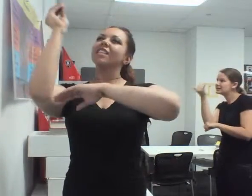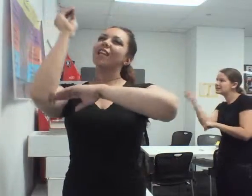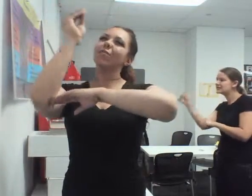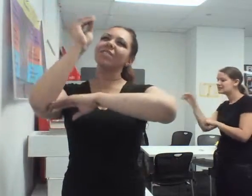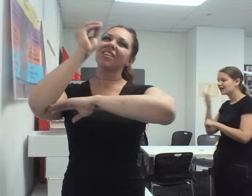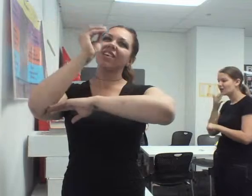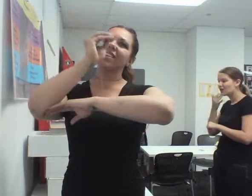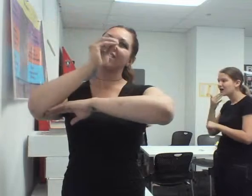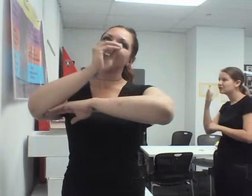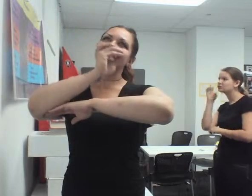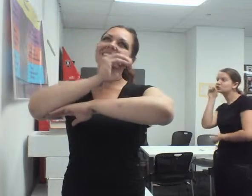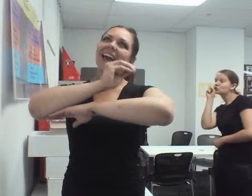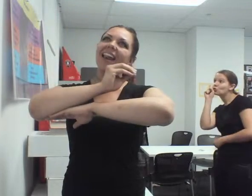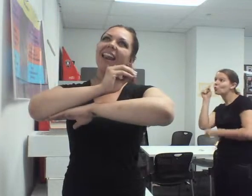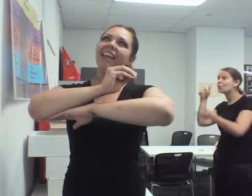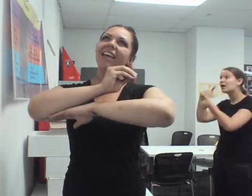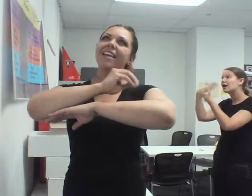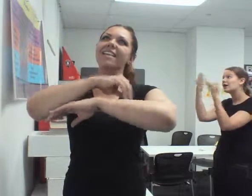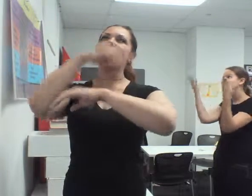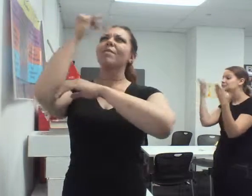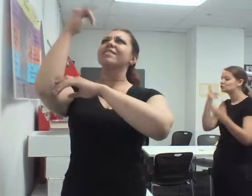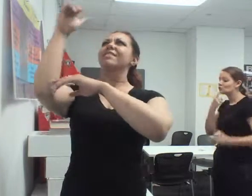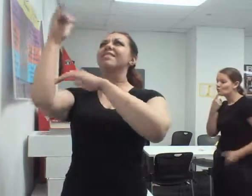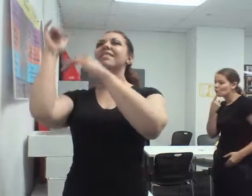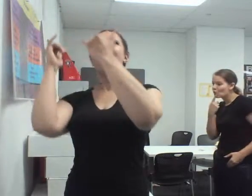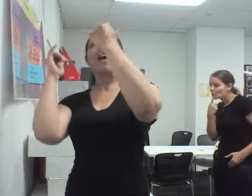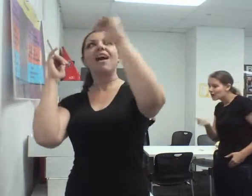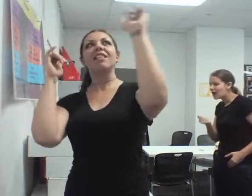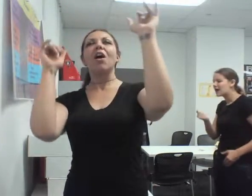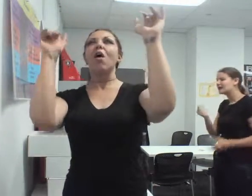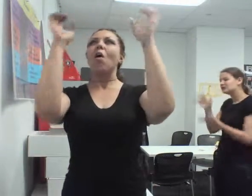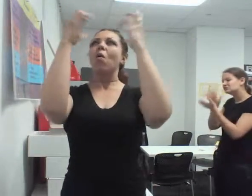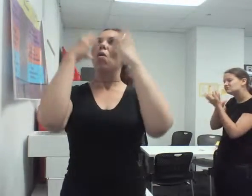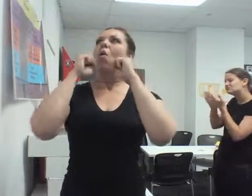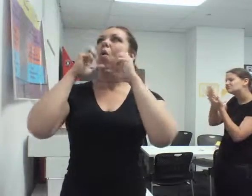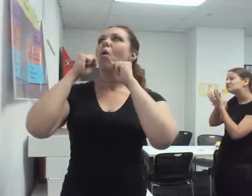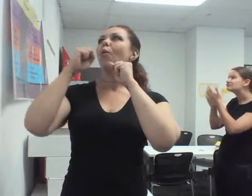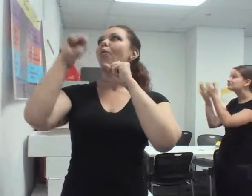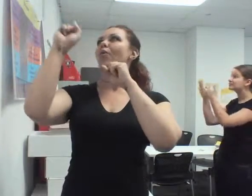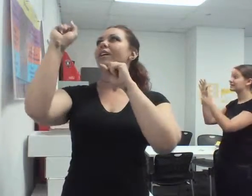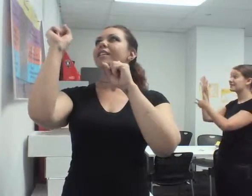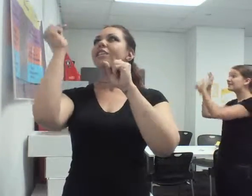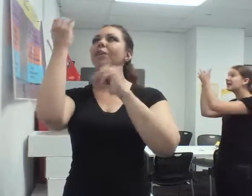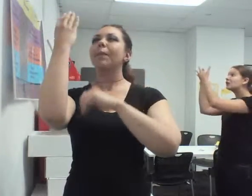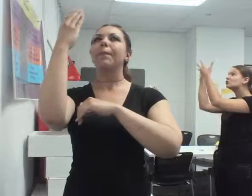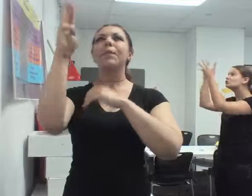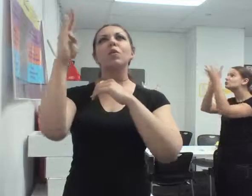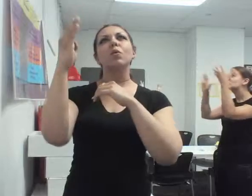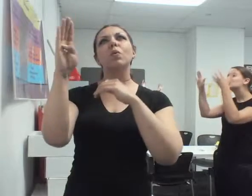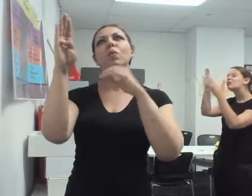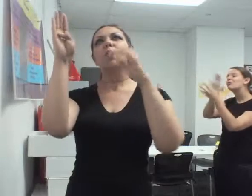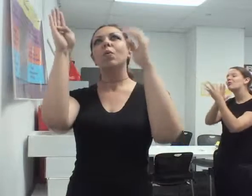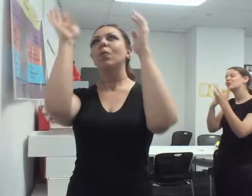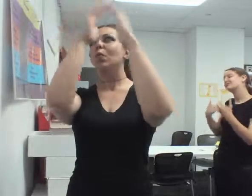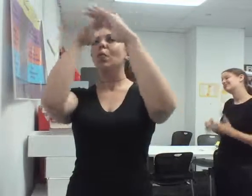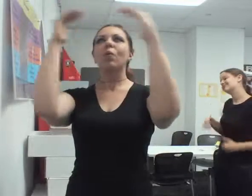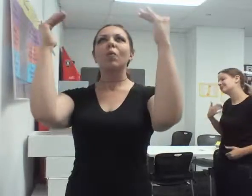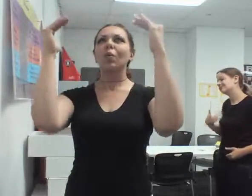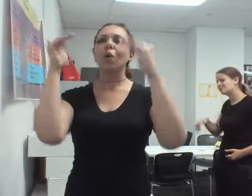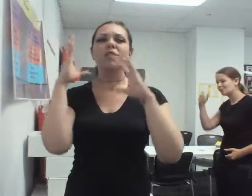some oranges, and maybe some red hues, and the clouds were coming in, and it was a really pretty sight, that sunset.